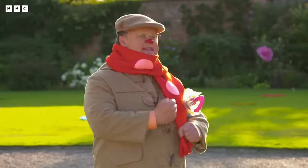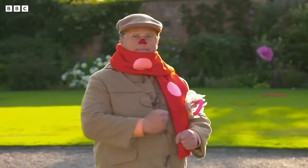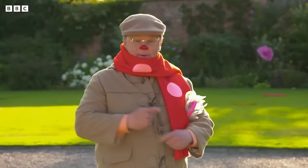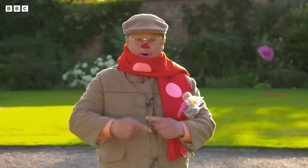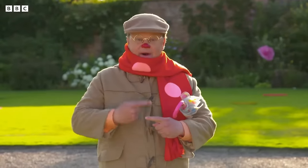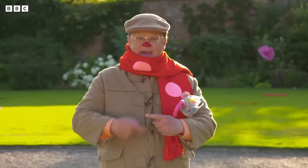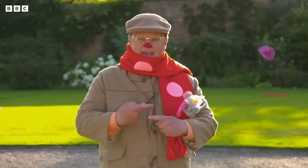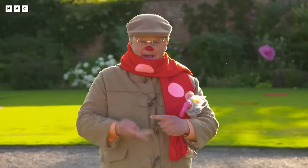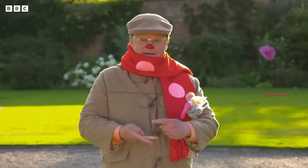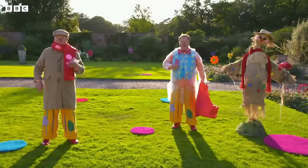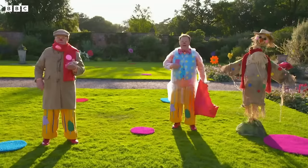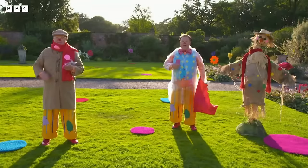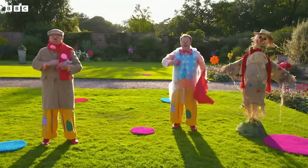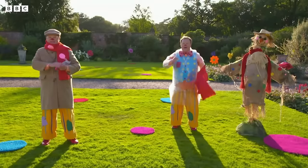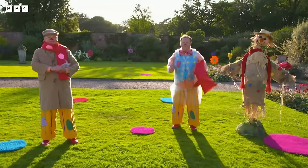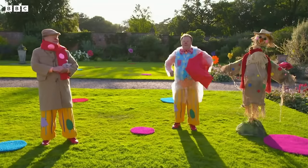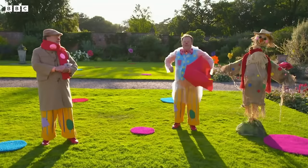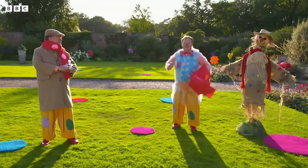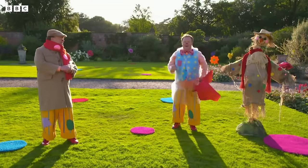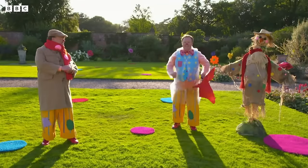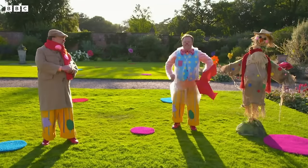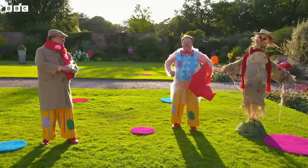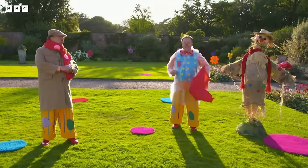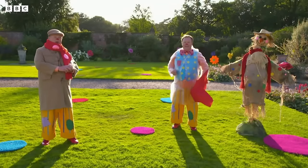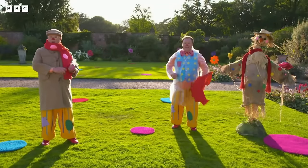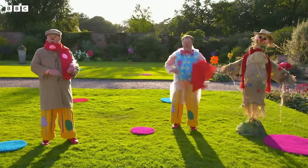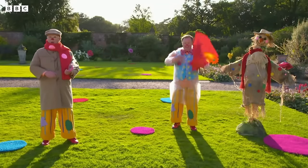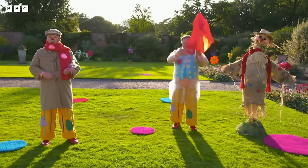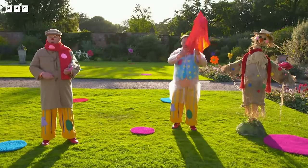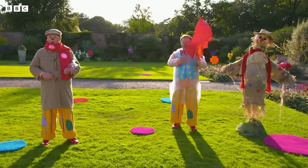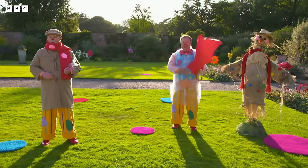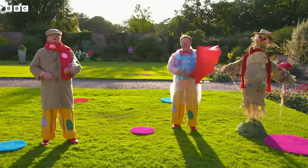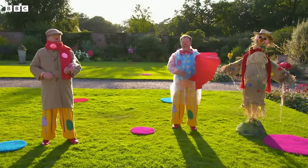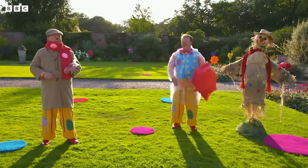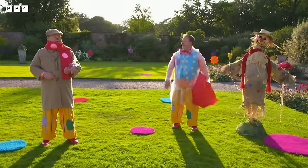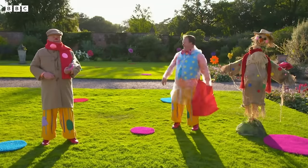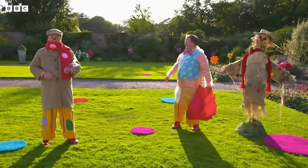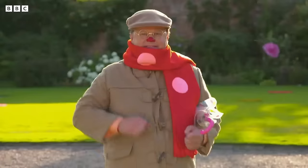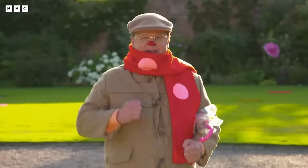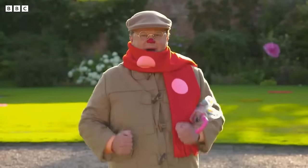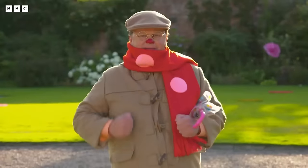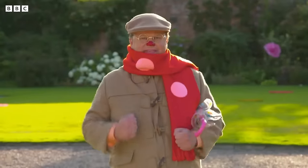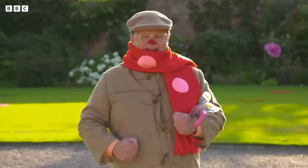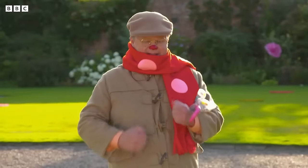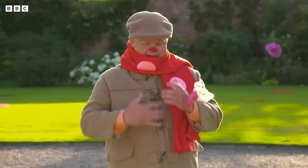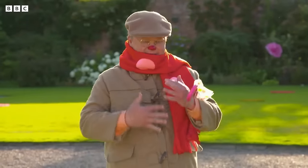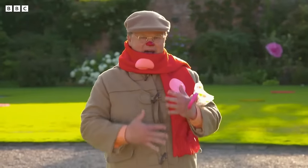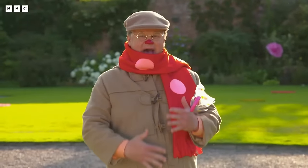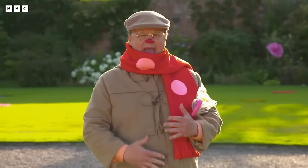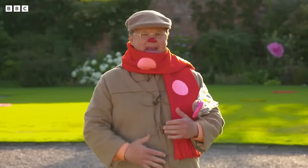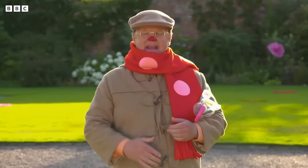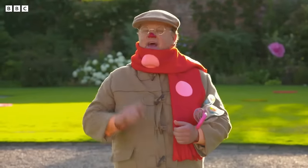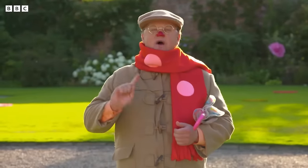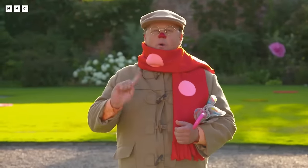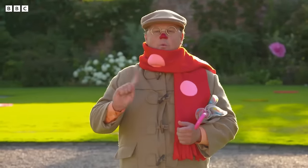The boy? I'm dancing in the rain. Dancing in the rain?